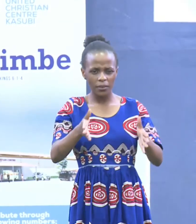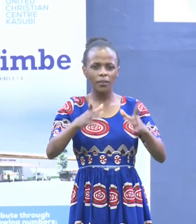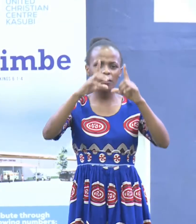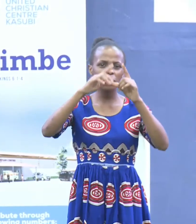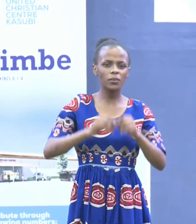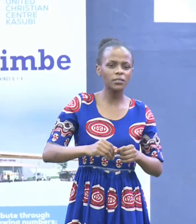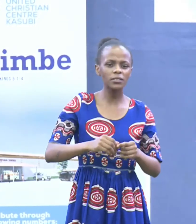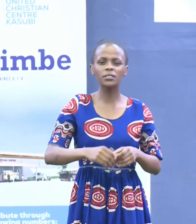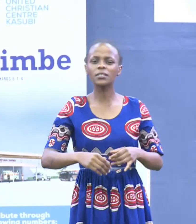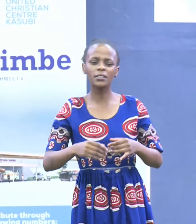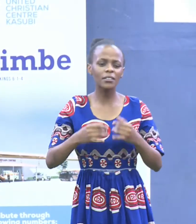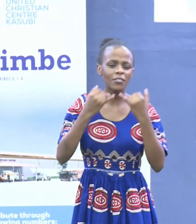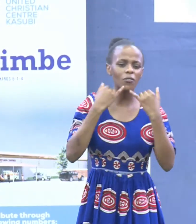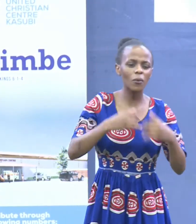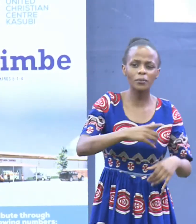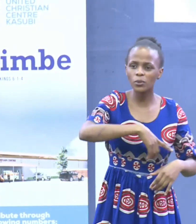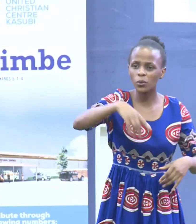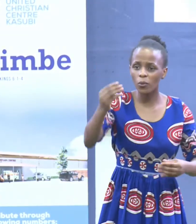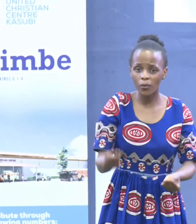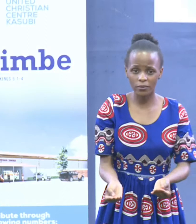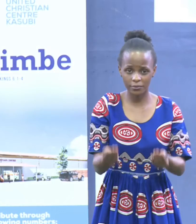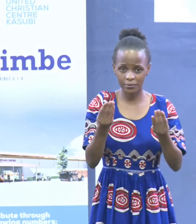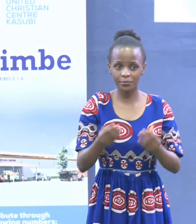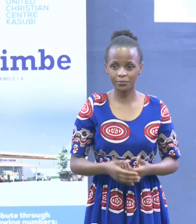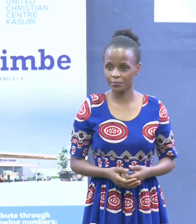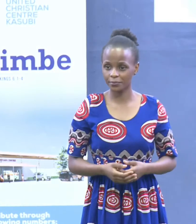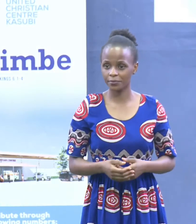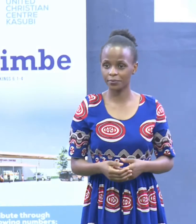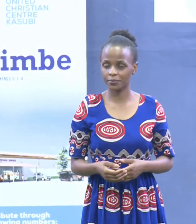yamugamba okukola. And the some words that the father told him to do.